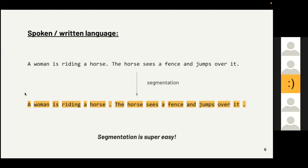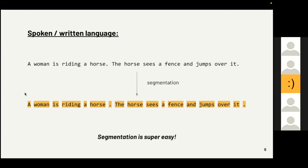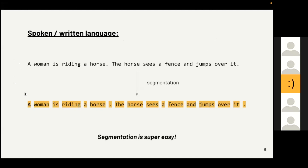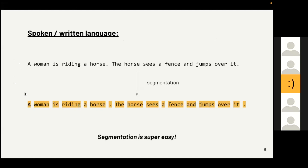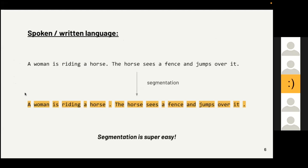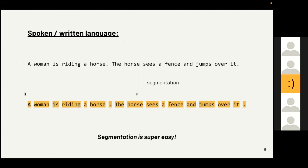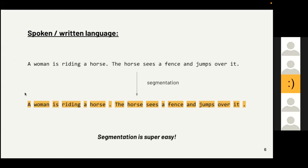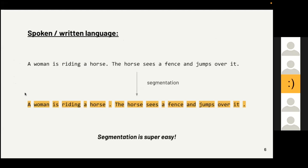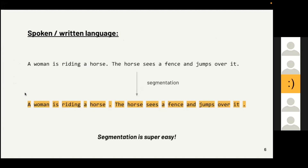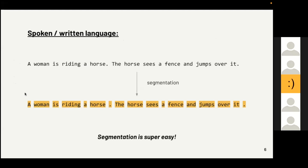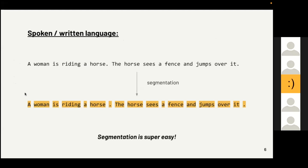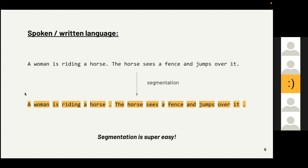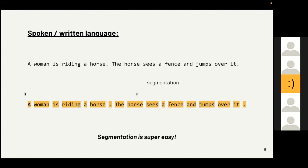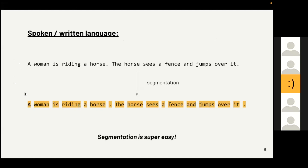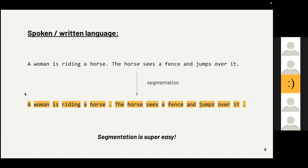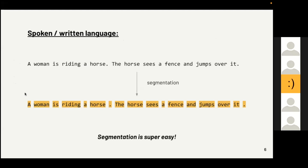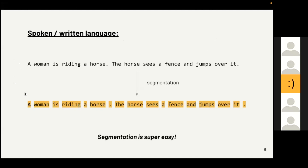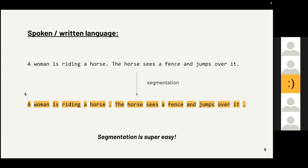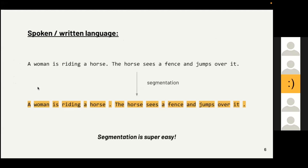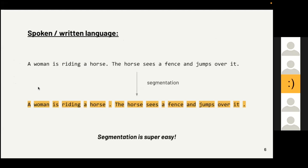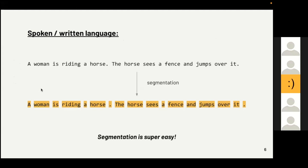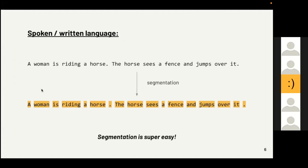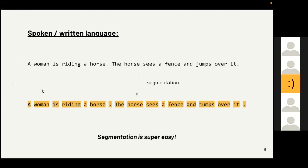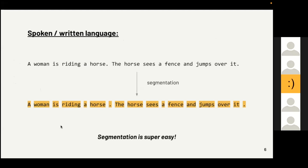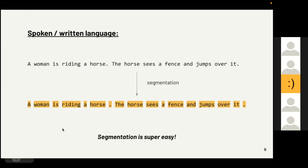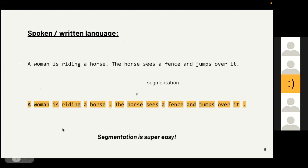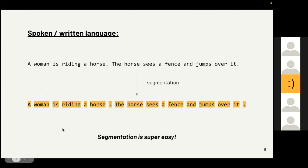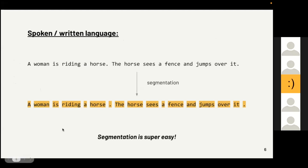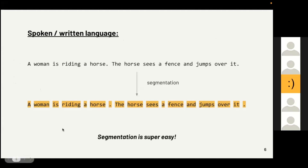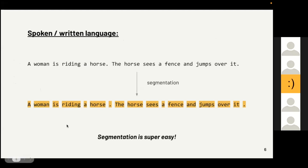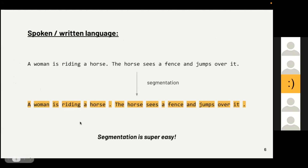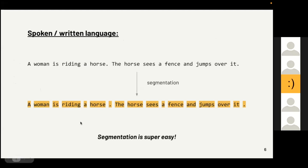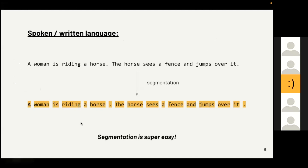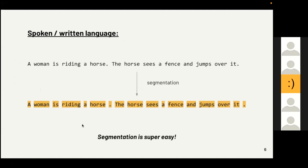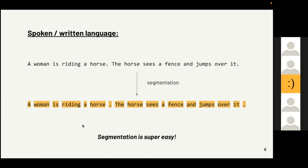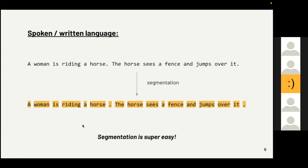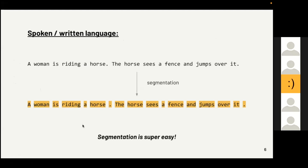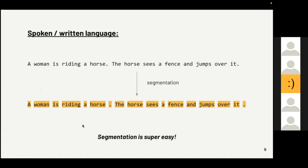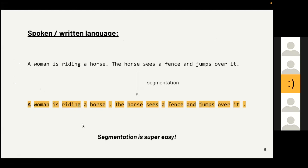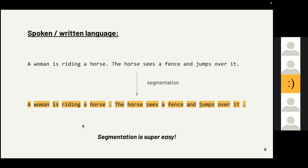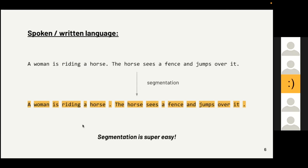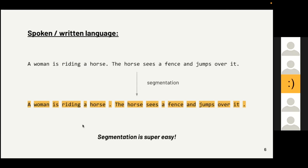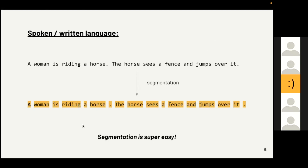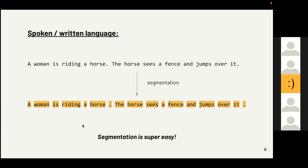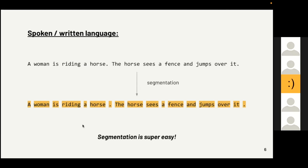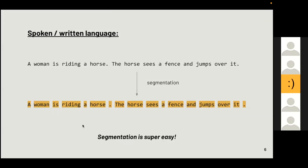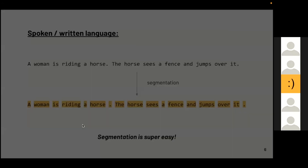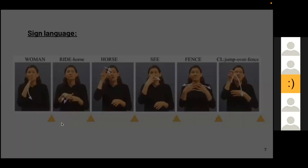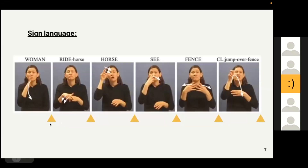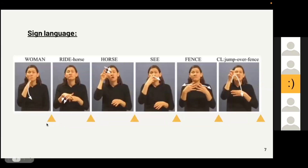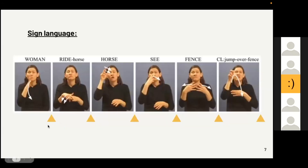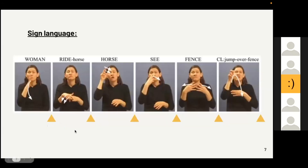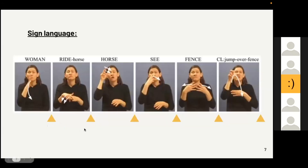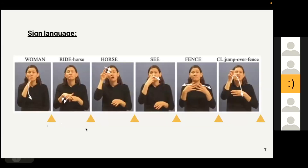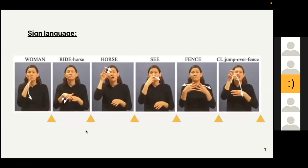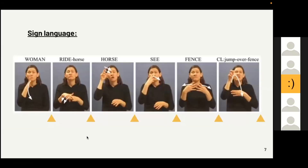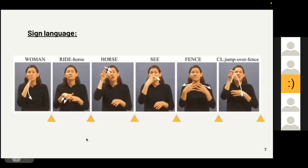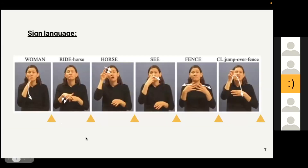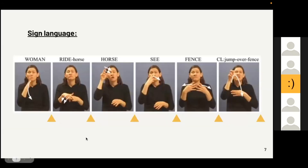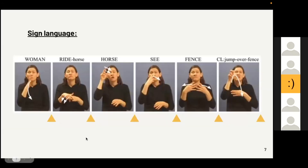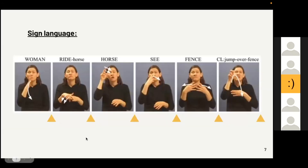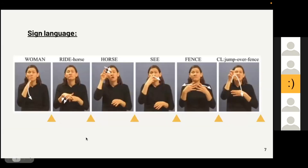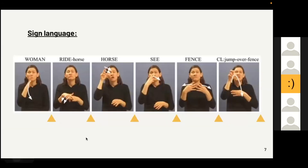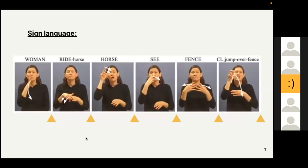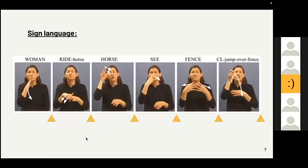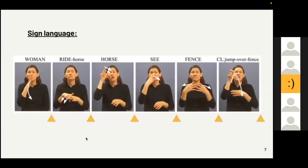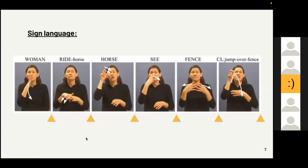I'm basically done here. I've broken up this sentence into its component parts. So written language is super, super easy. But you have an issue with